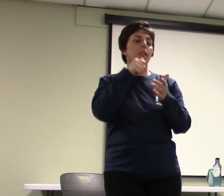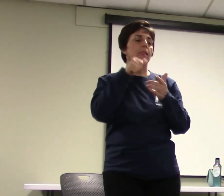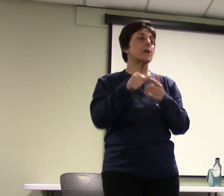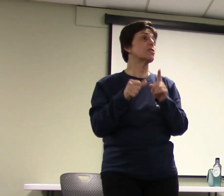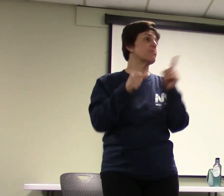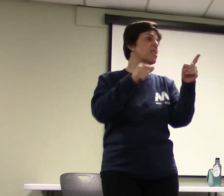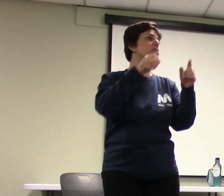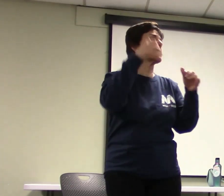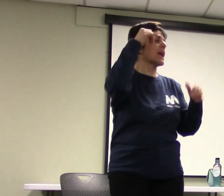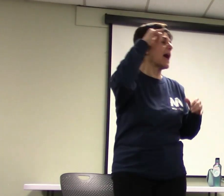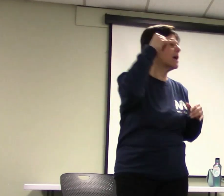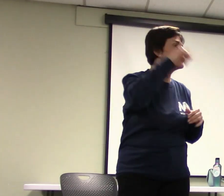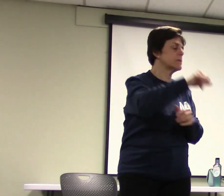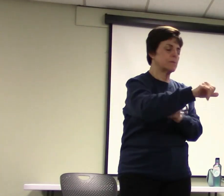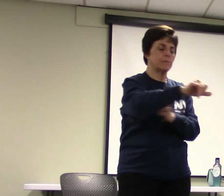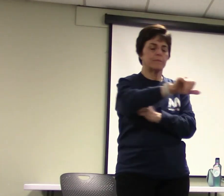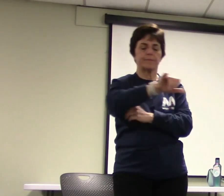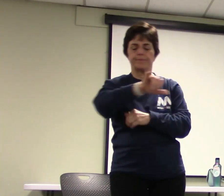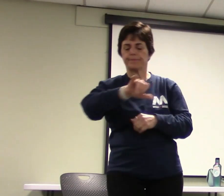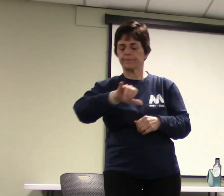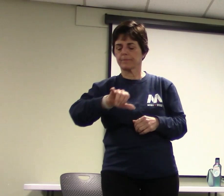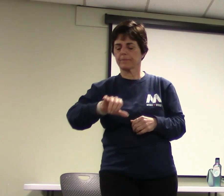cows.